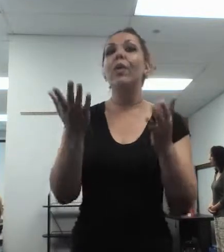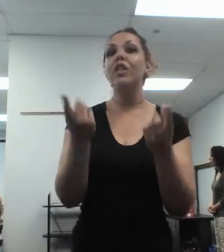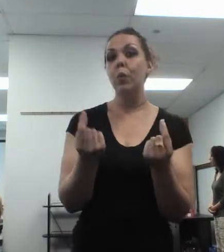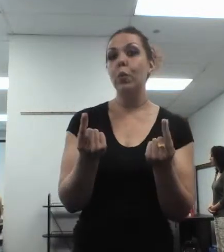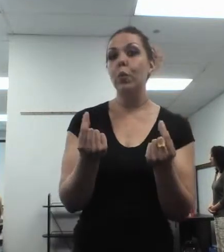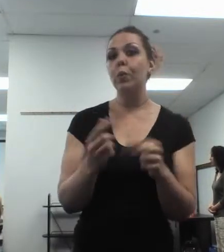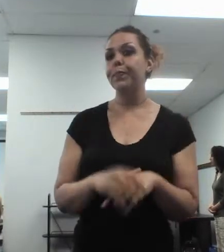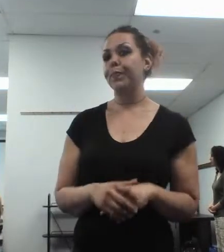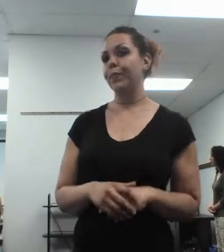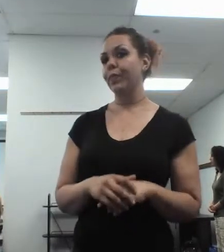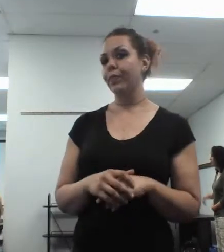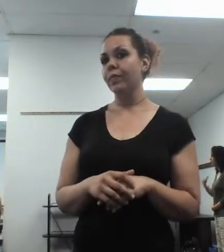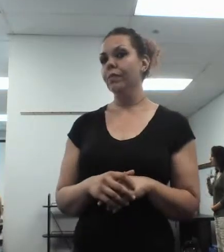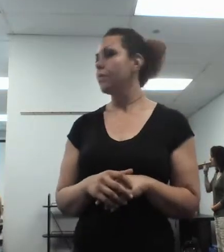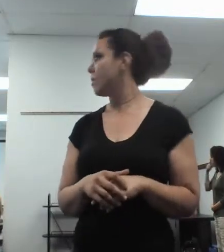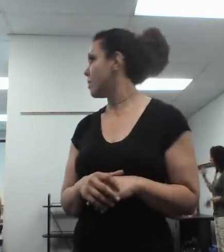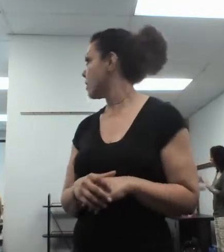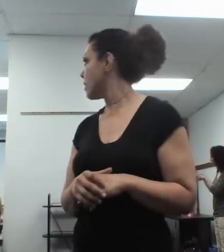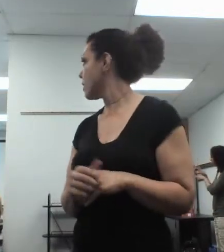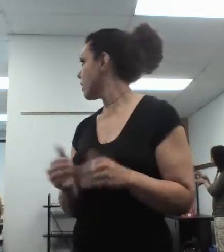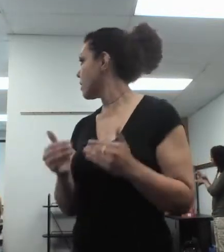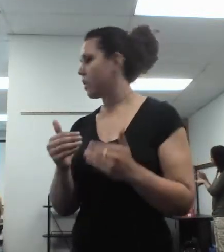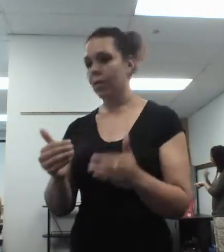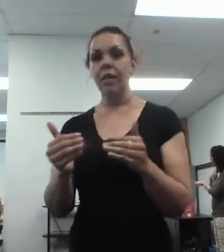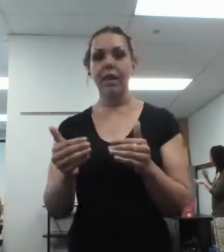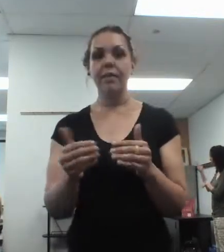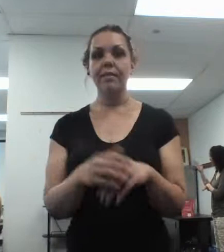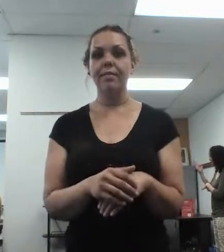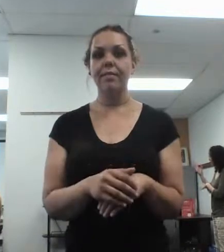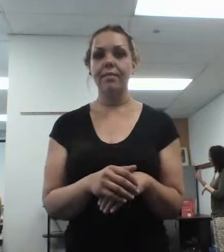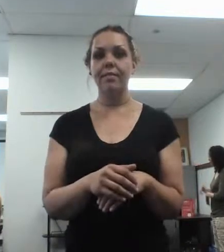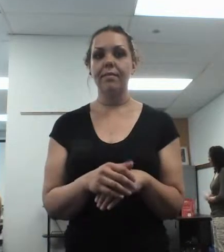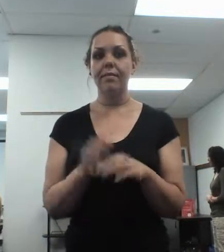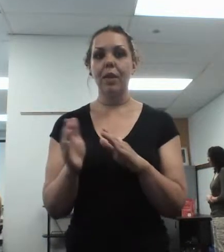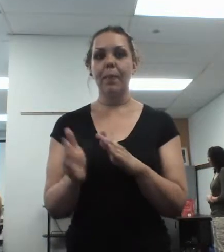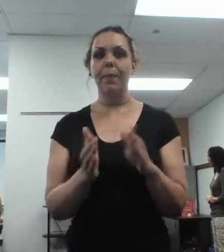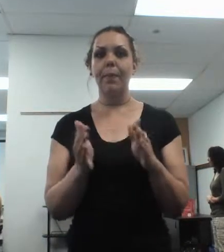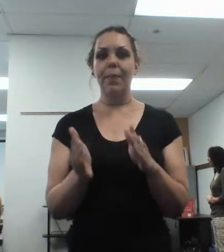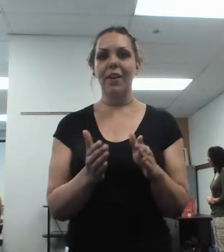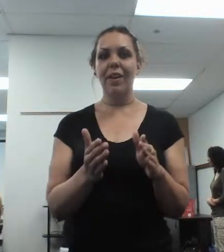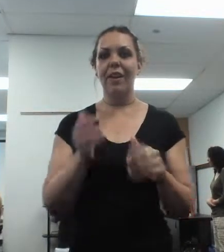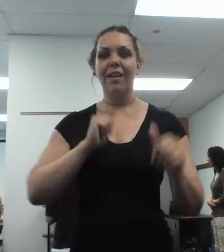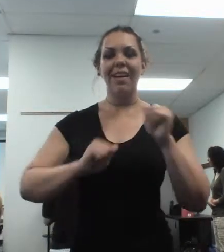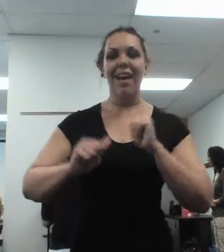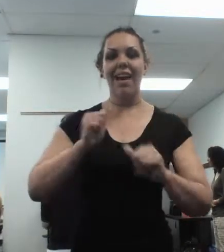talk and you're feeling a little nervous, like shut the computer to talk. So we're getting ready to go.